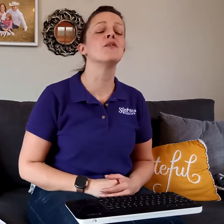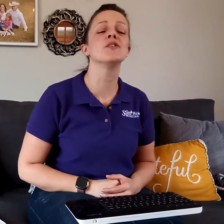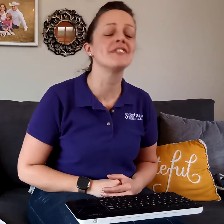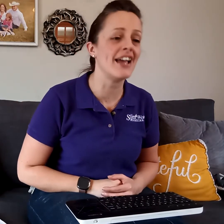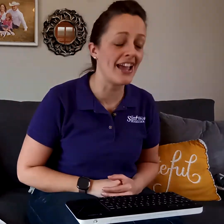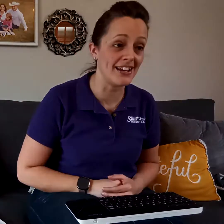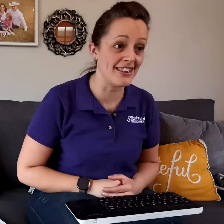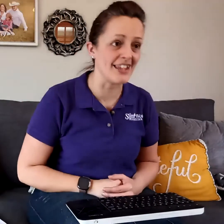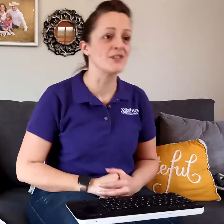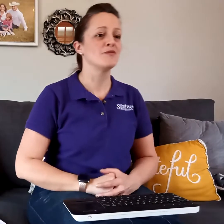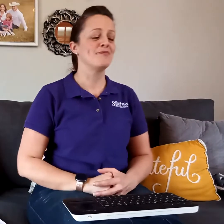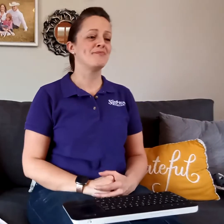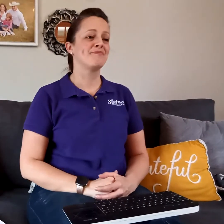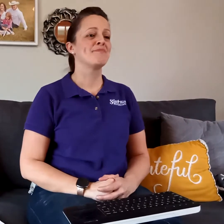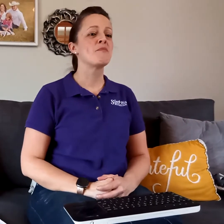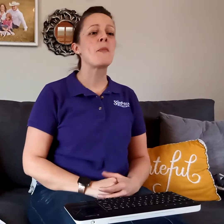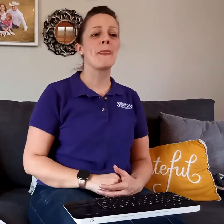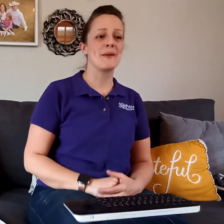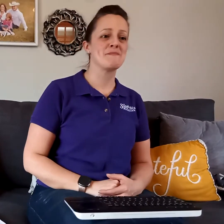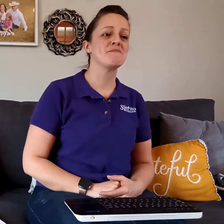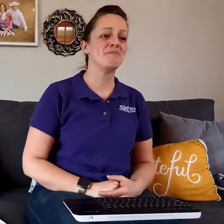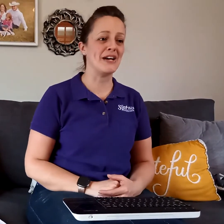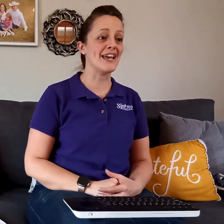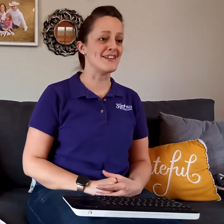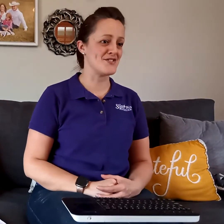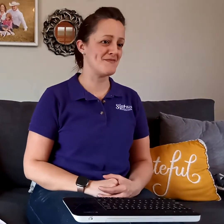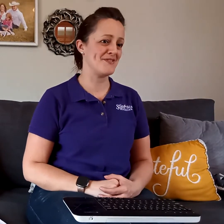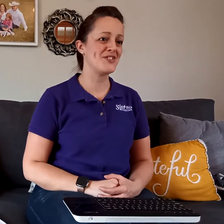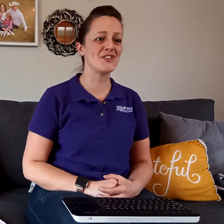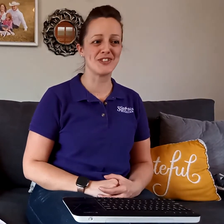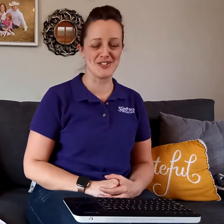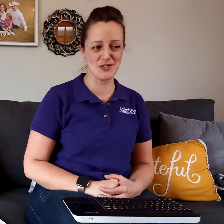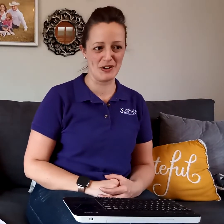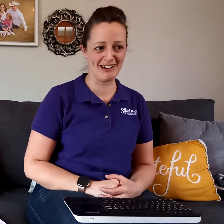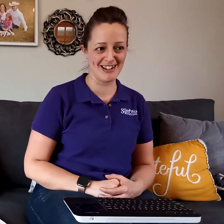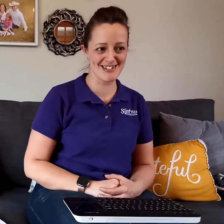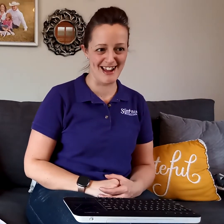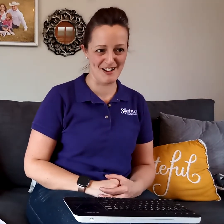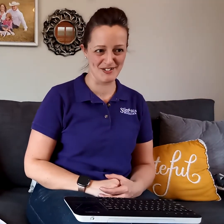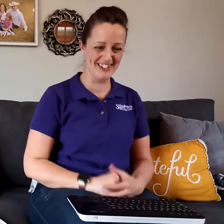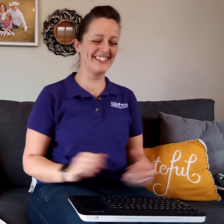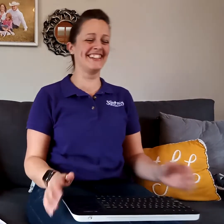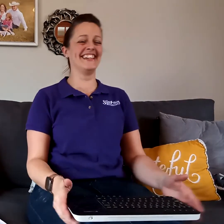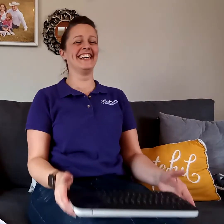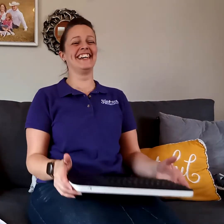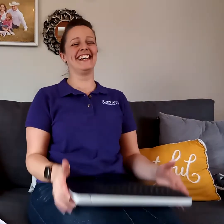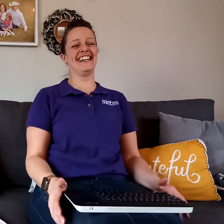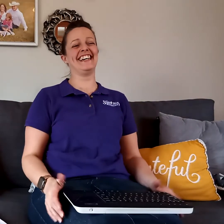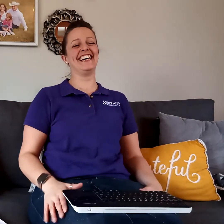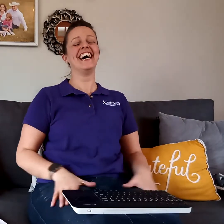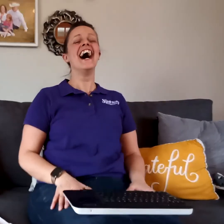say anything. But yes, they're just joining us now. All